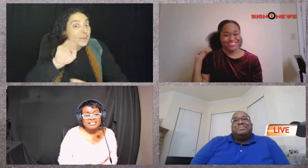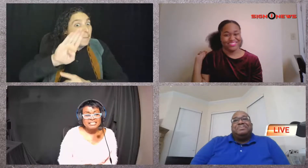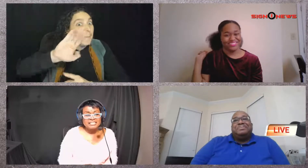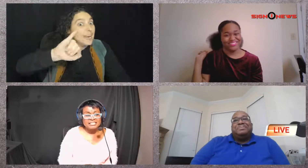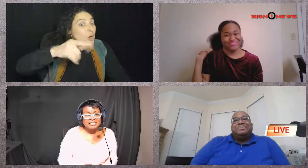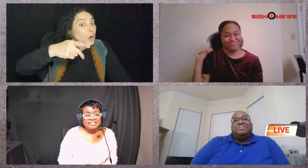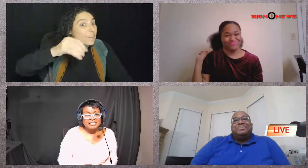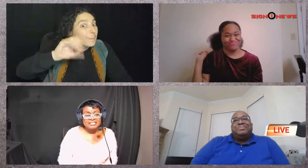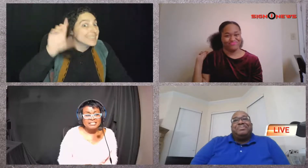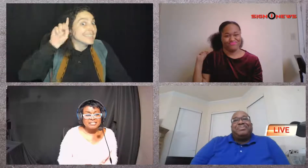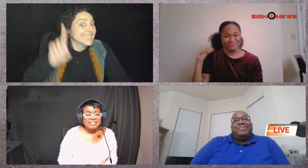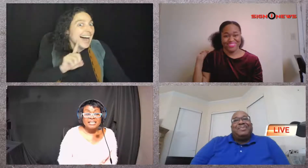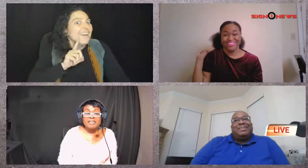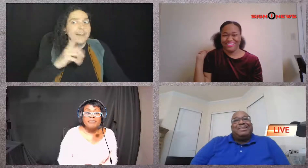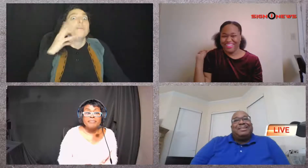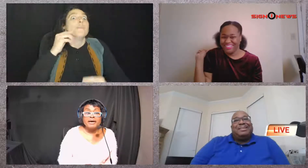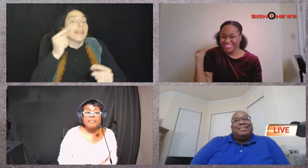different.